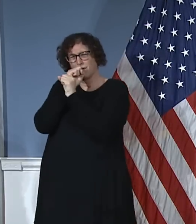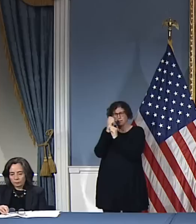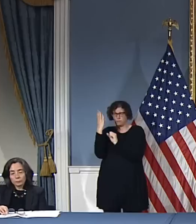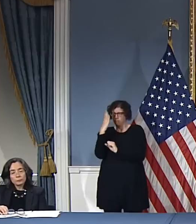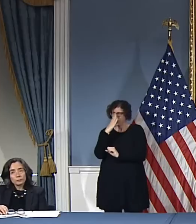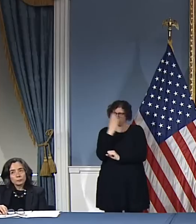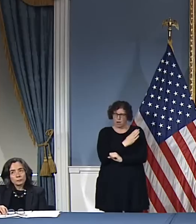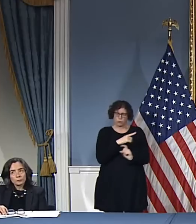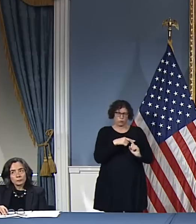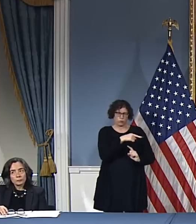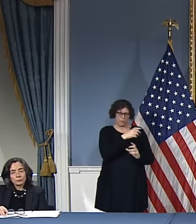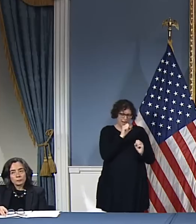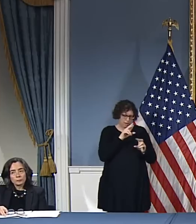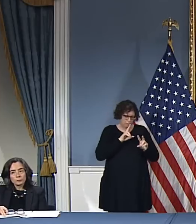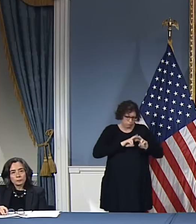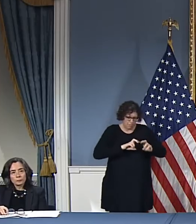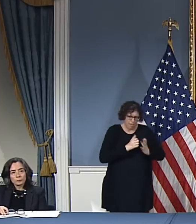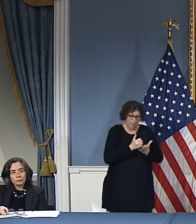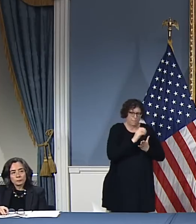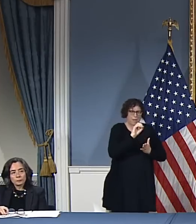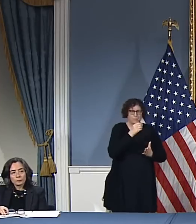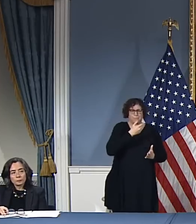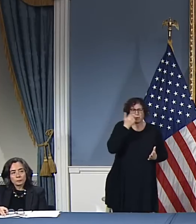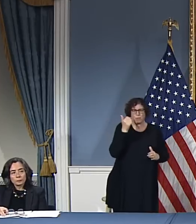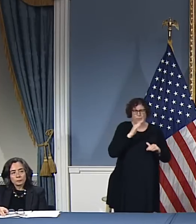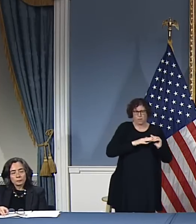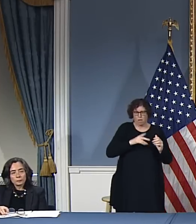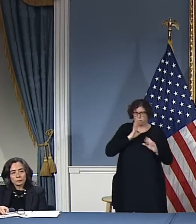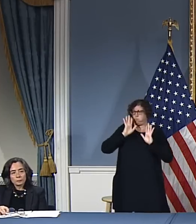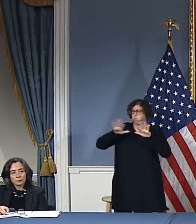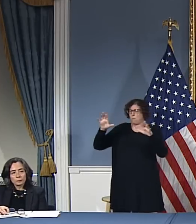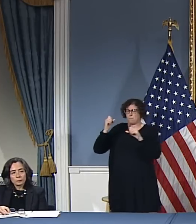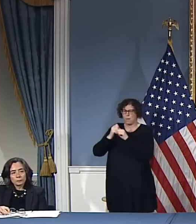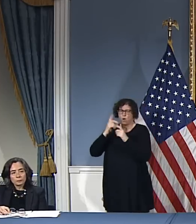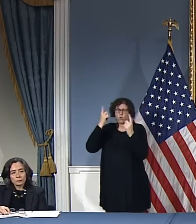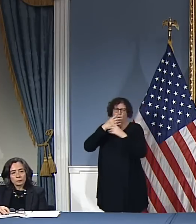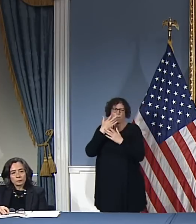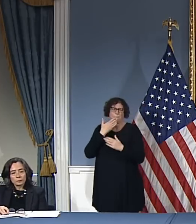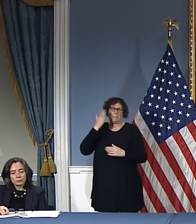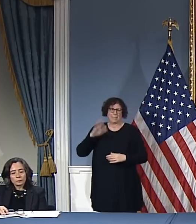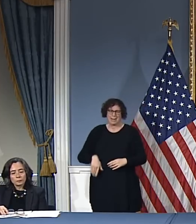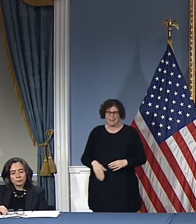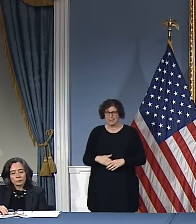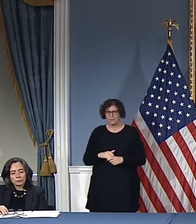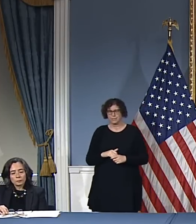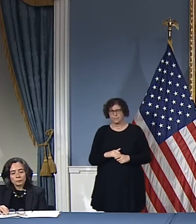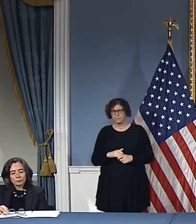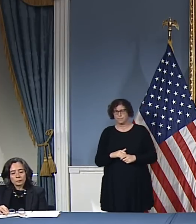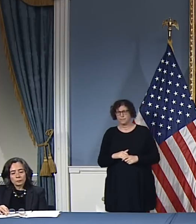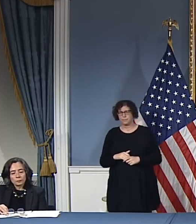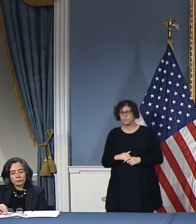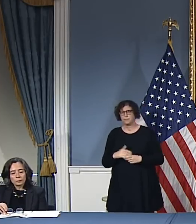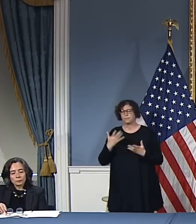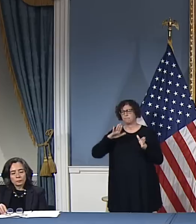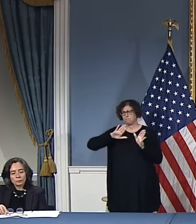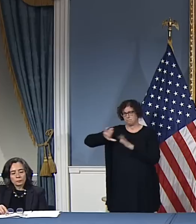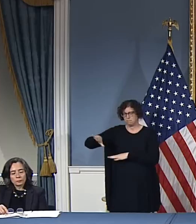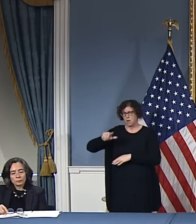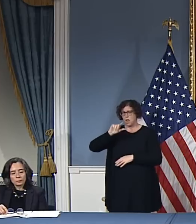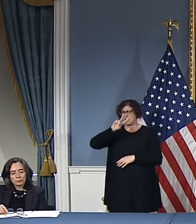And are you aware of any nursing homes or who are experiencing any sort of